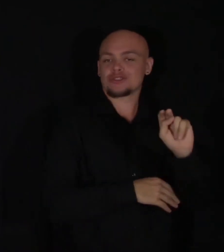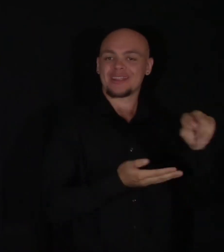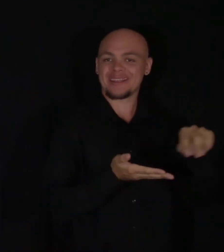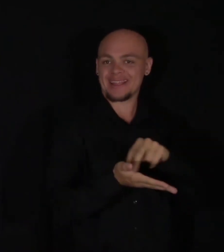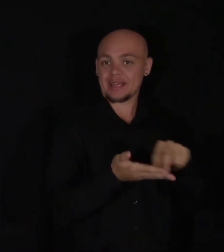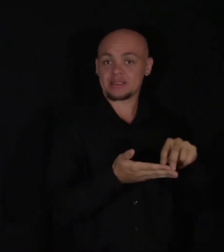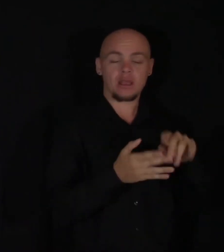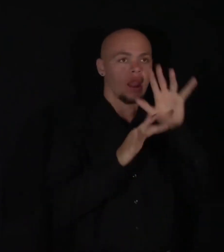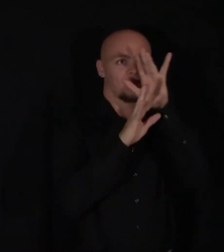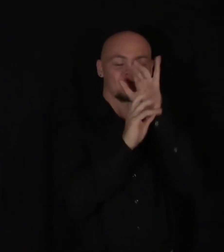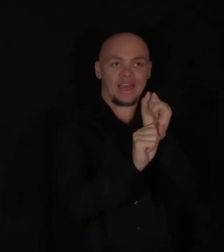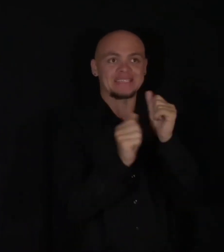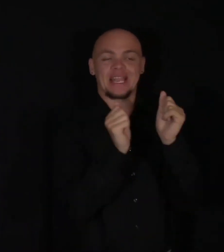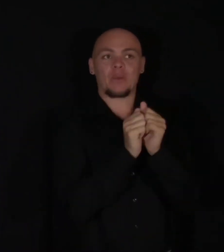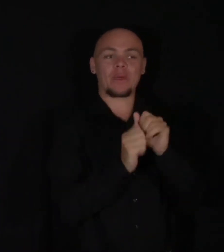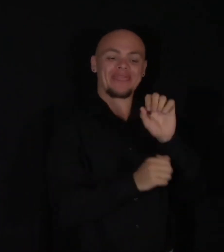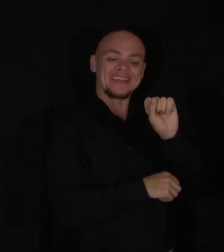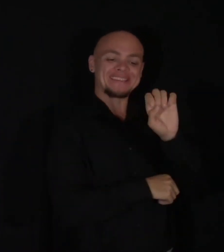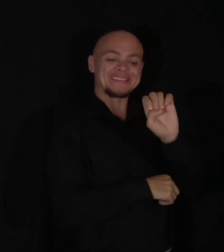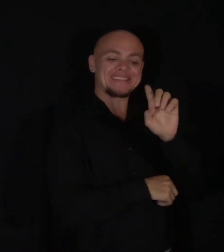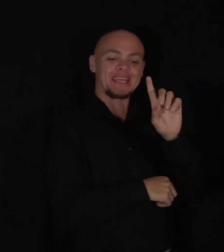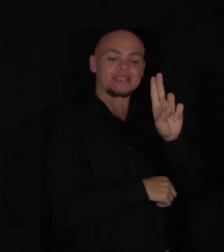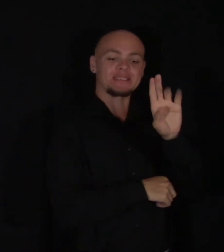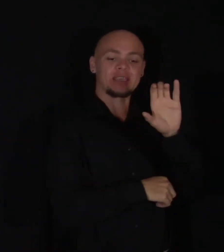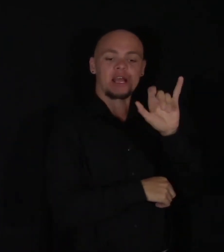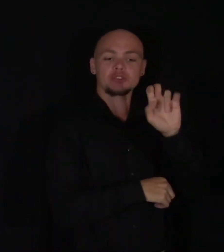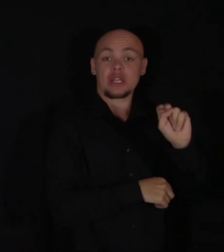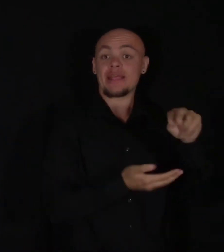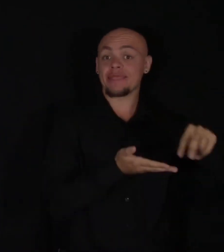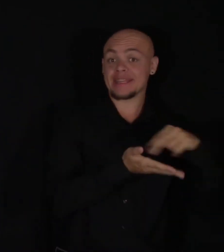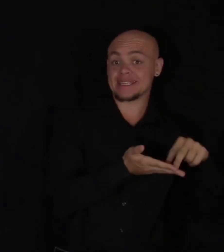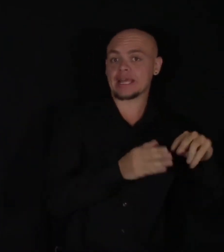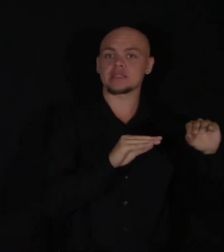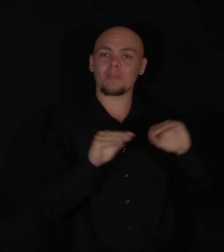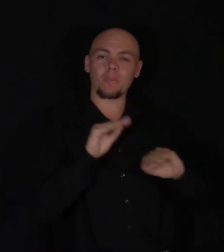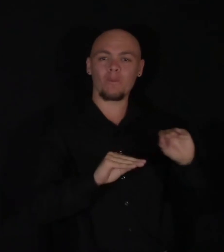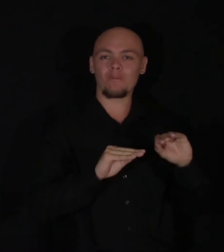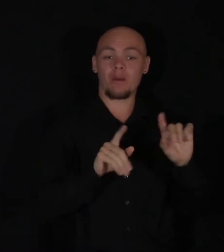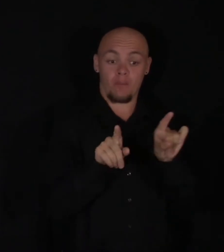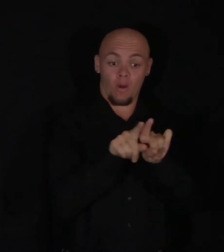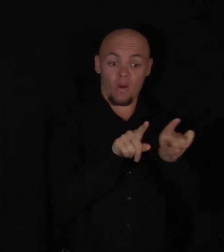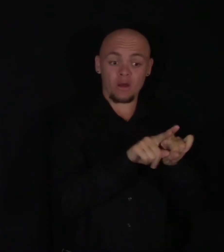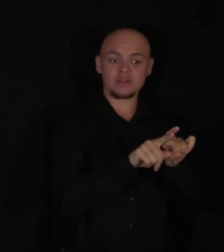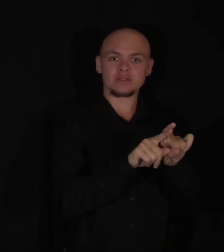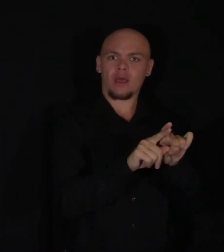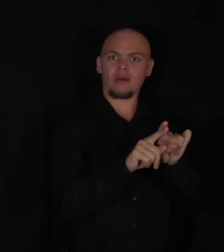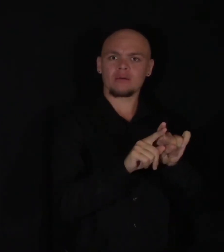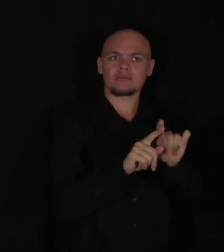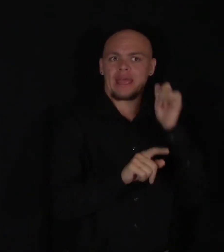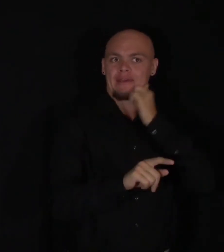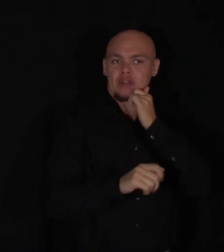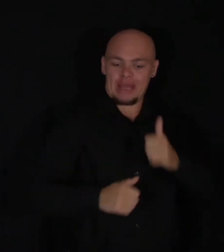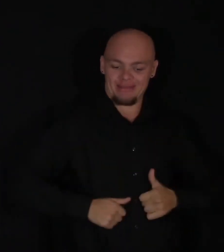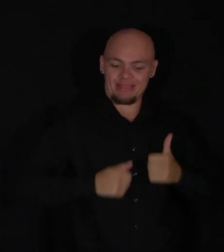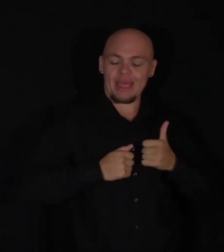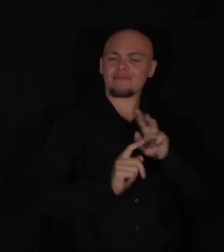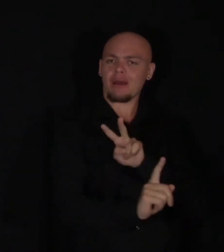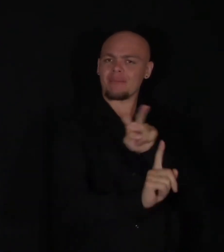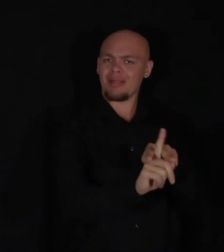fascinated with seduction, but not just with the dance and the movements, but also with how you can bring it in a practical way into day-to-day life.